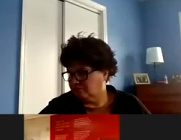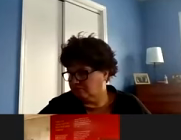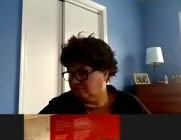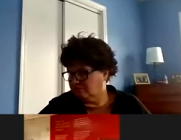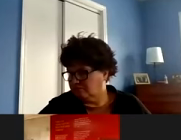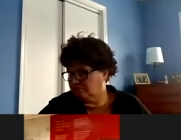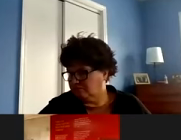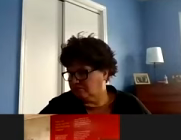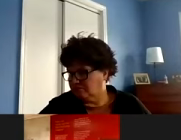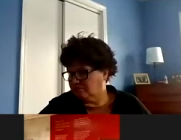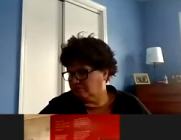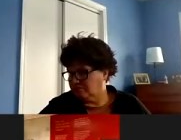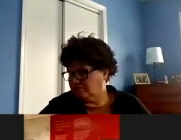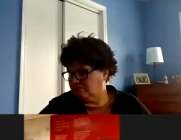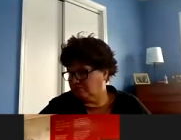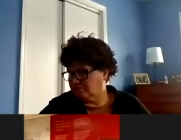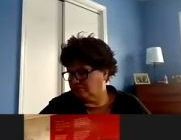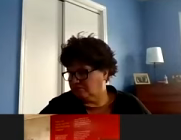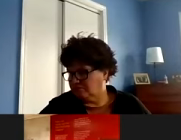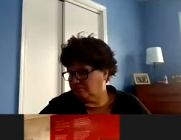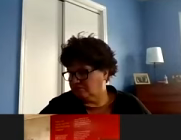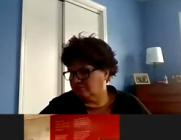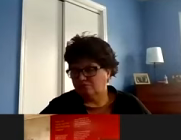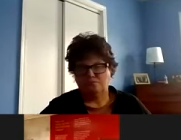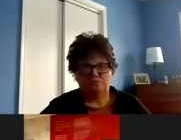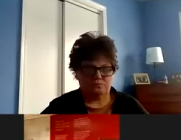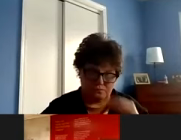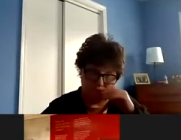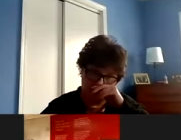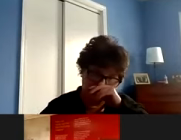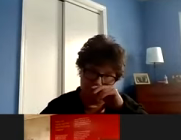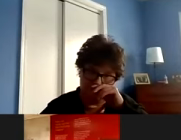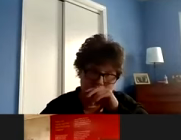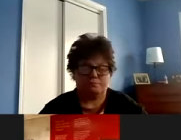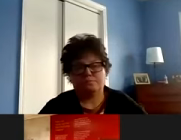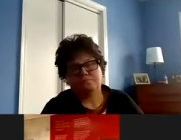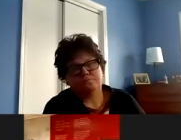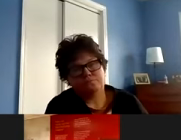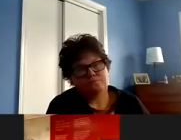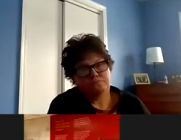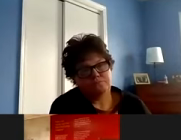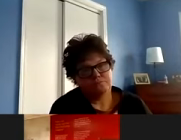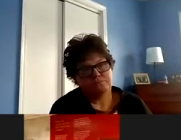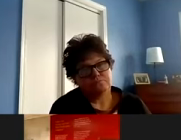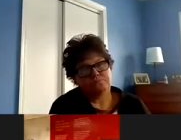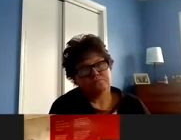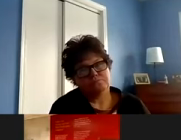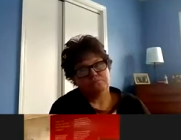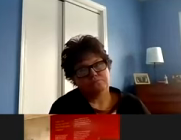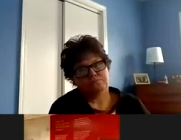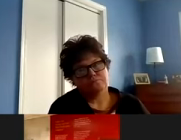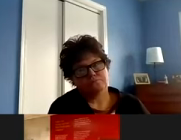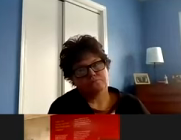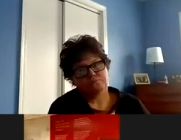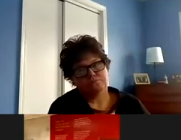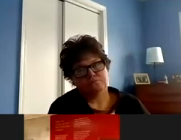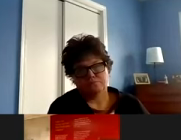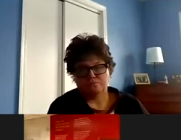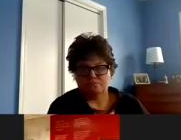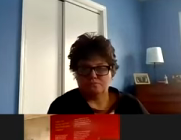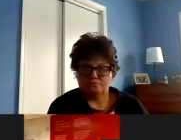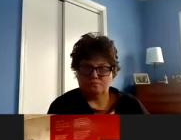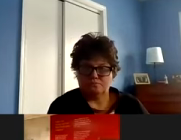things, the inherent worth and dignity of each person, justice, equity, and compassion in human